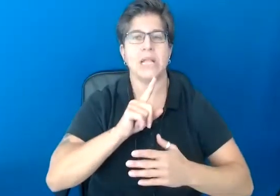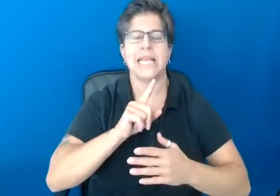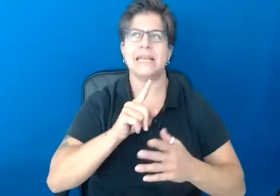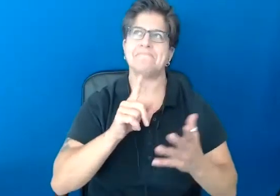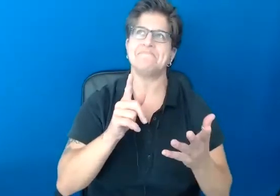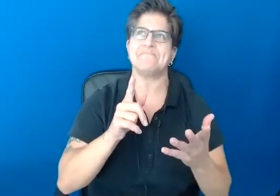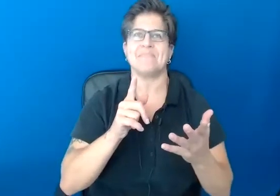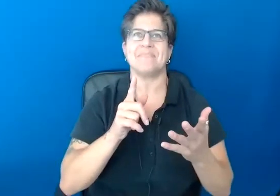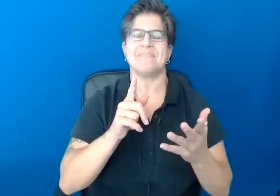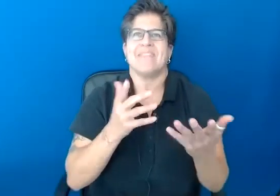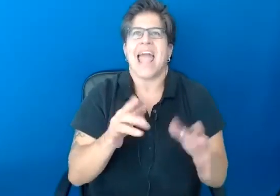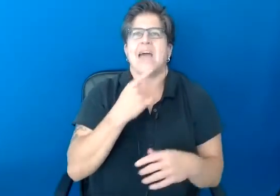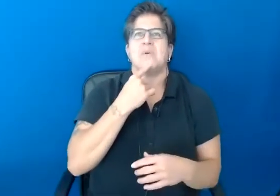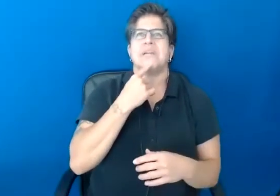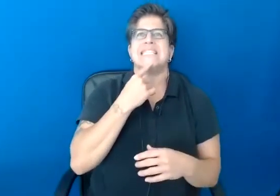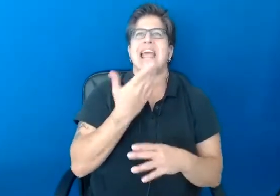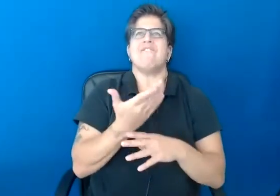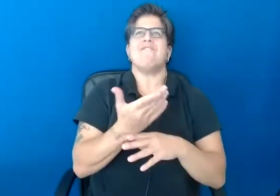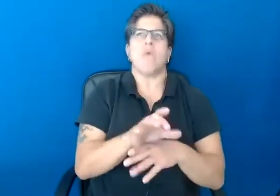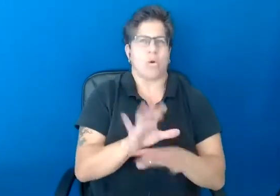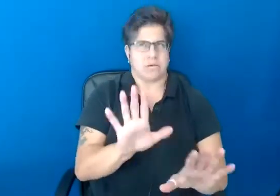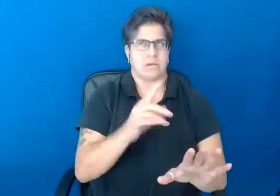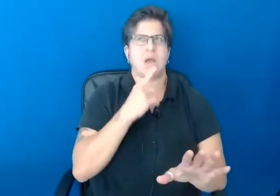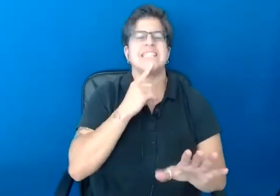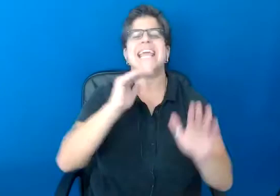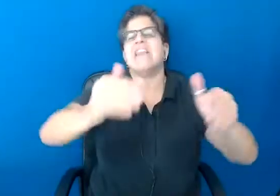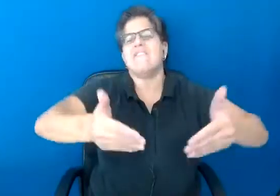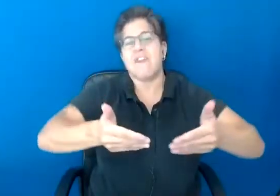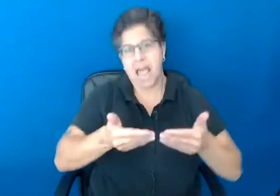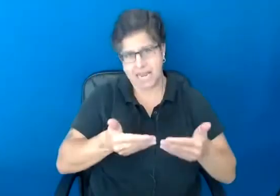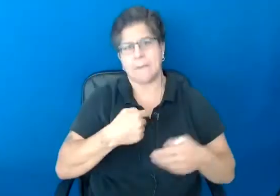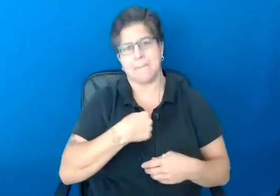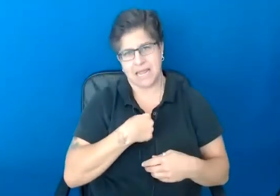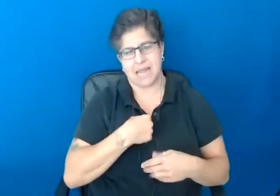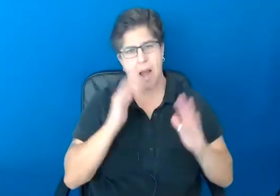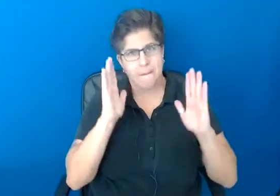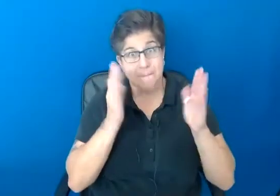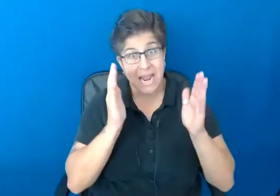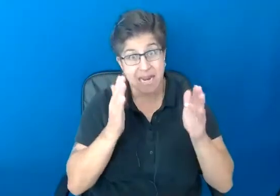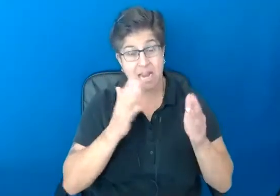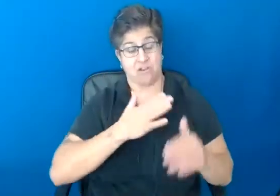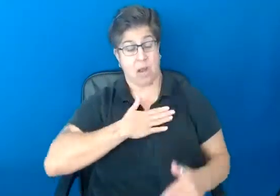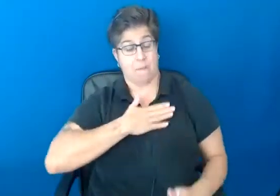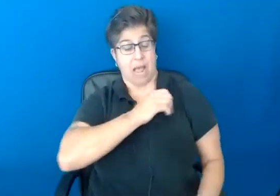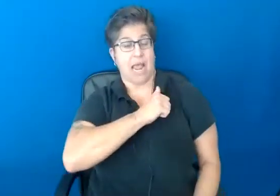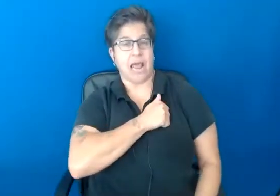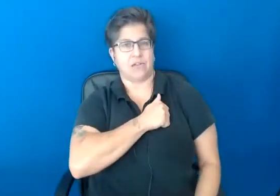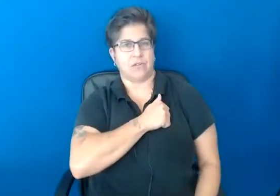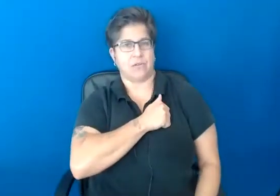to my attitudes, because my attitudes are always central to my actions, always central to my actions.